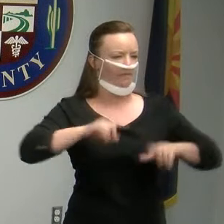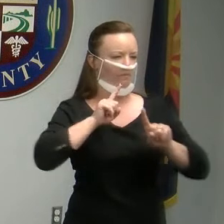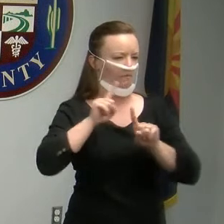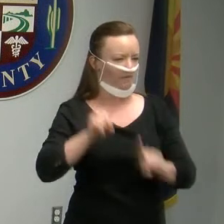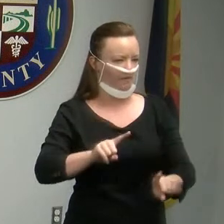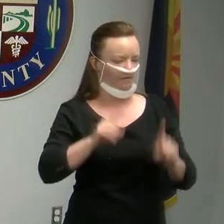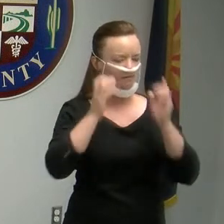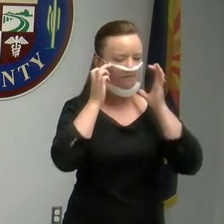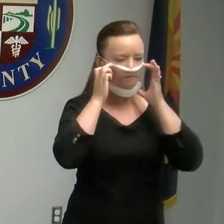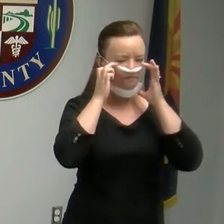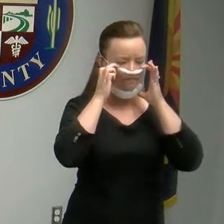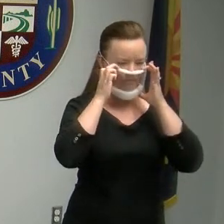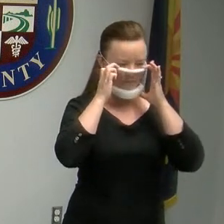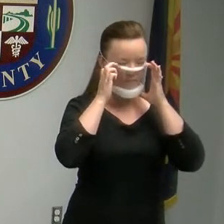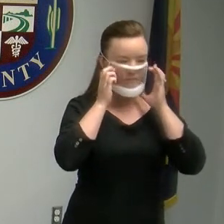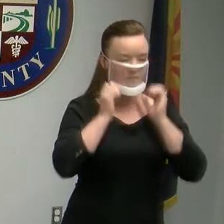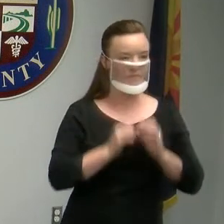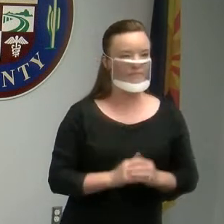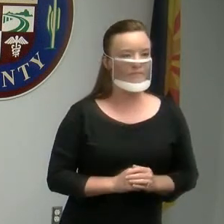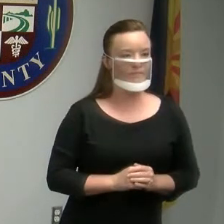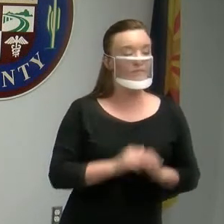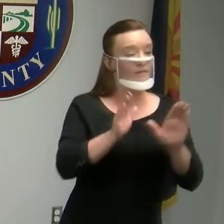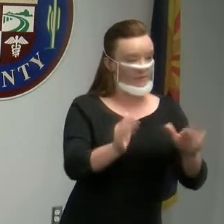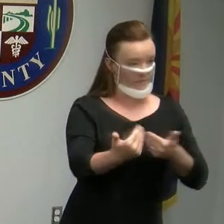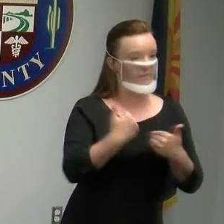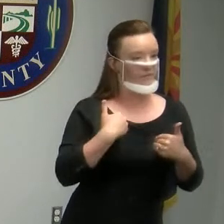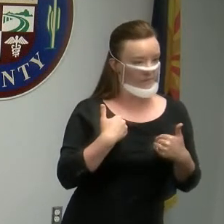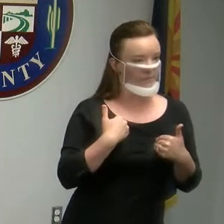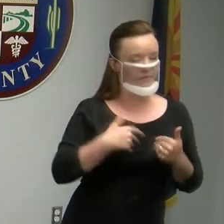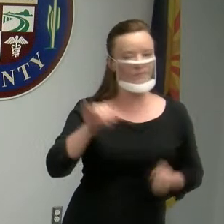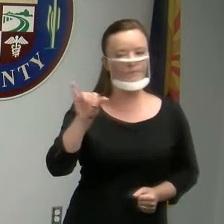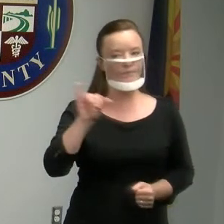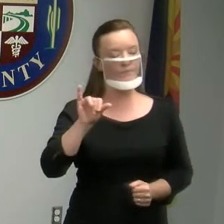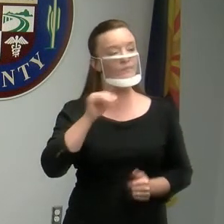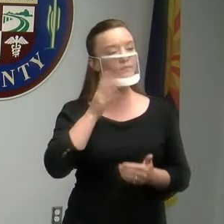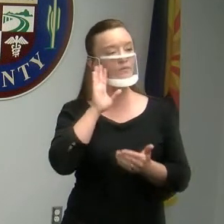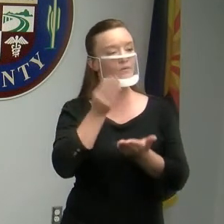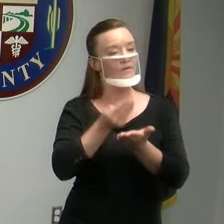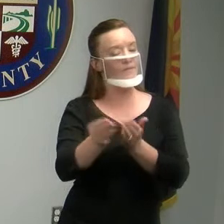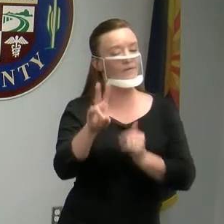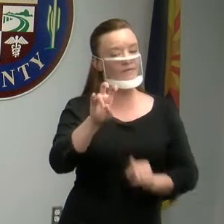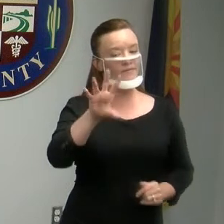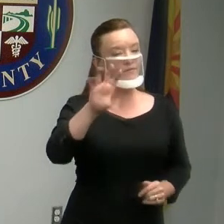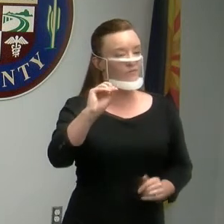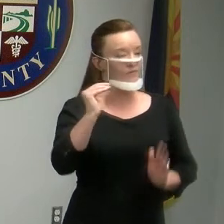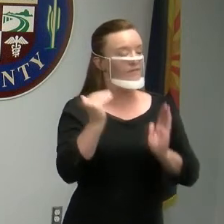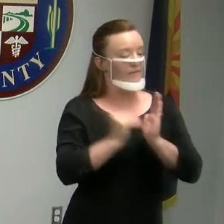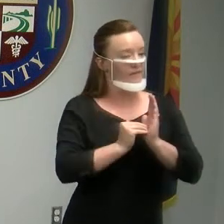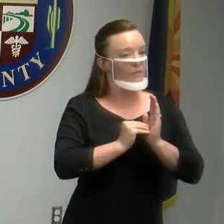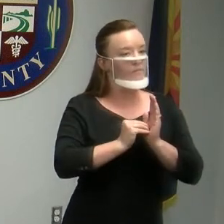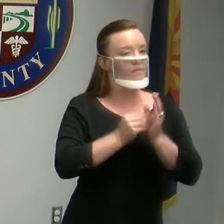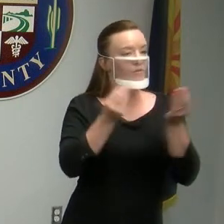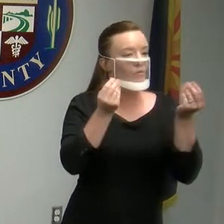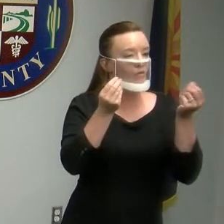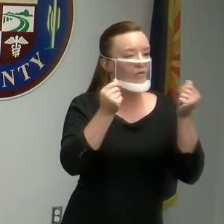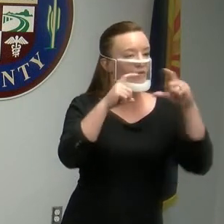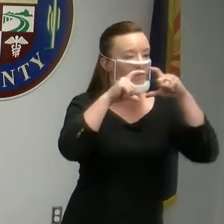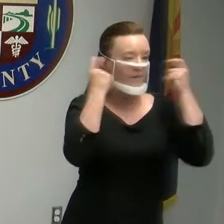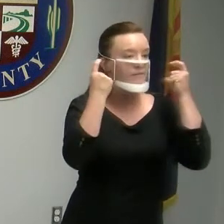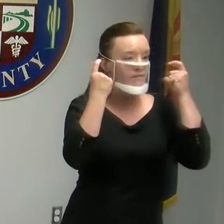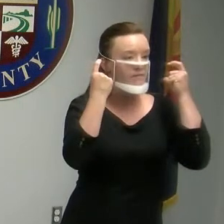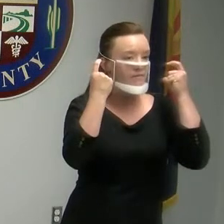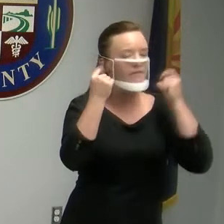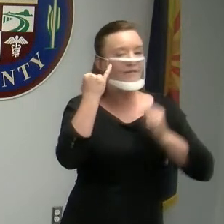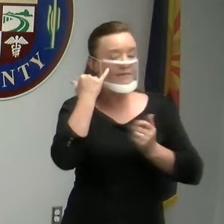In addition to starter kits, the Unified Command will be purchasing 750,000 cloth masks, which will be distributed to schools